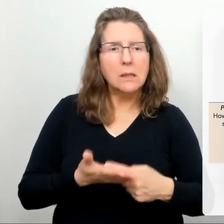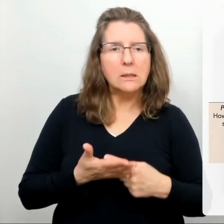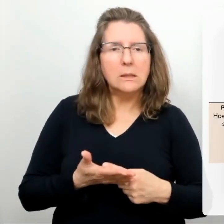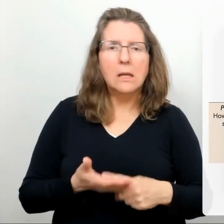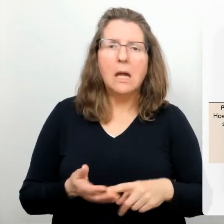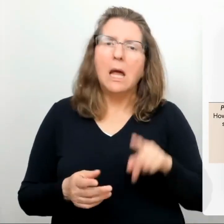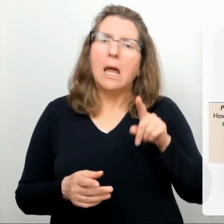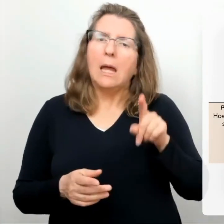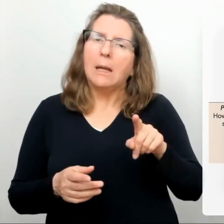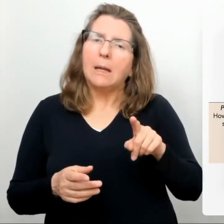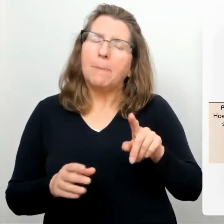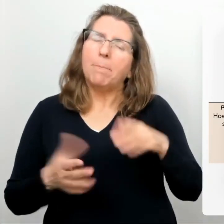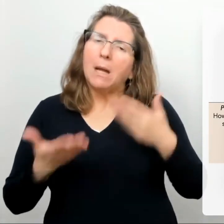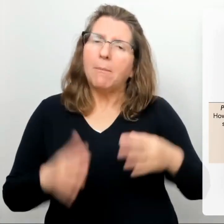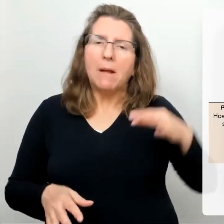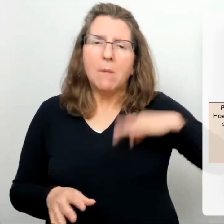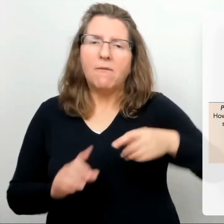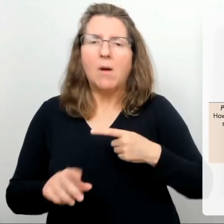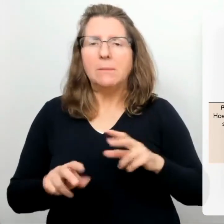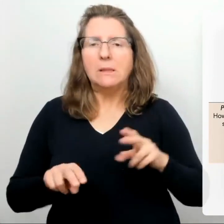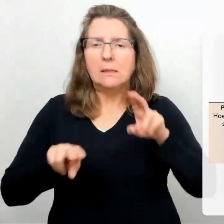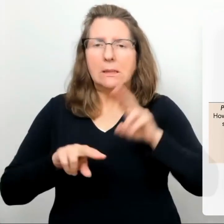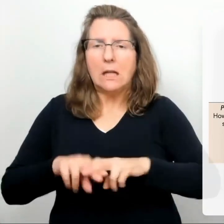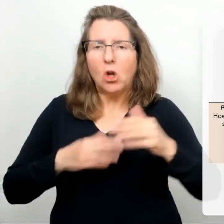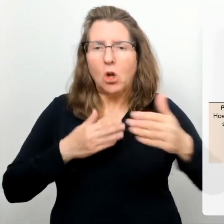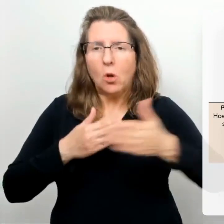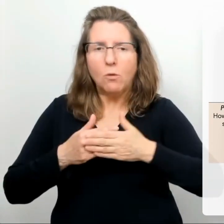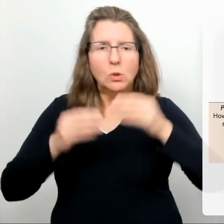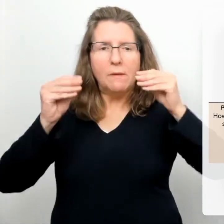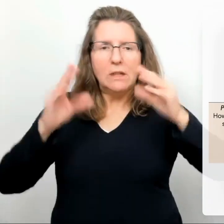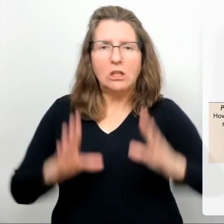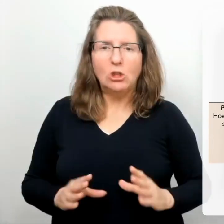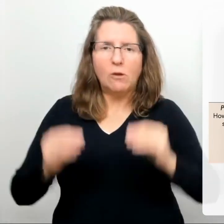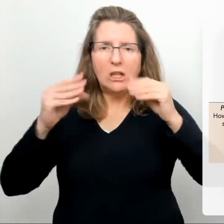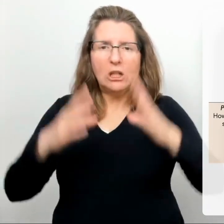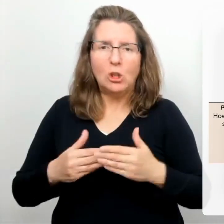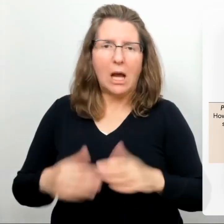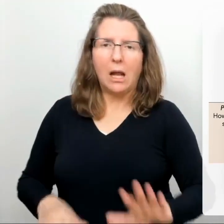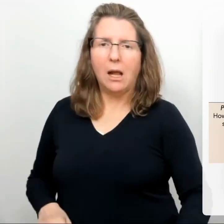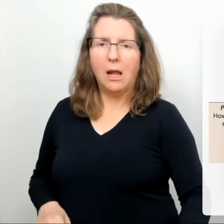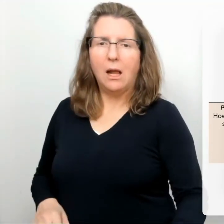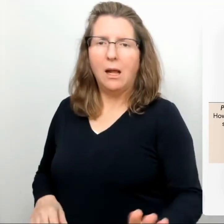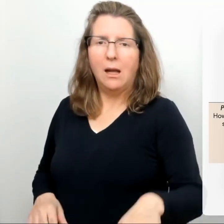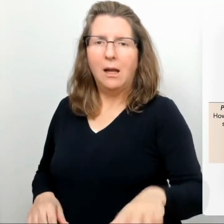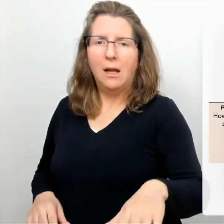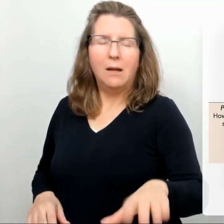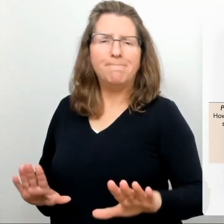mentioned here that I'd like to suggest could be another option. Aiden's desk could be situated near the